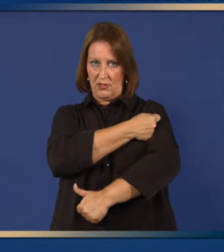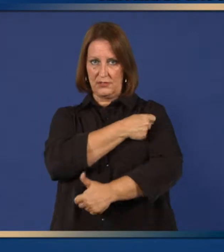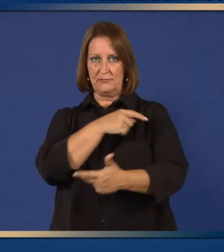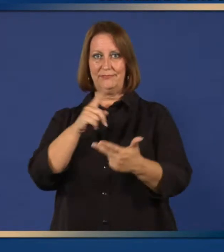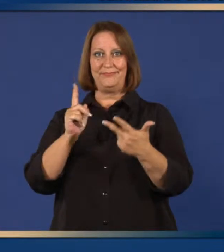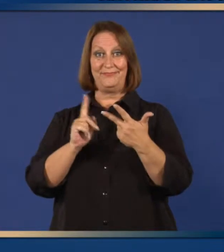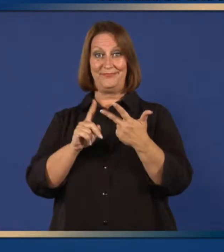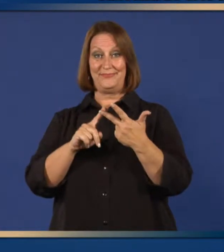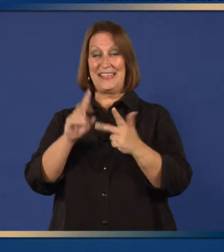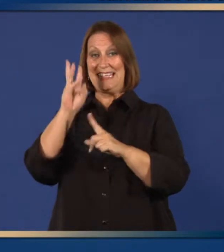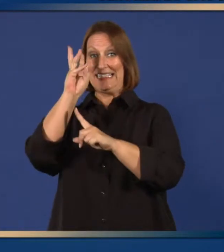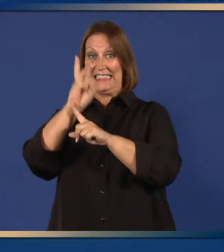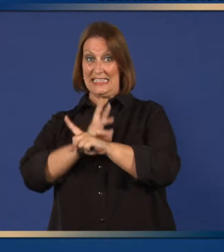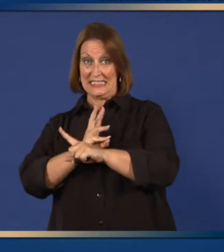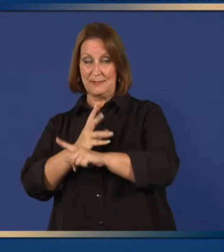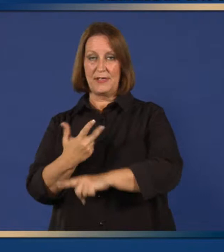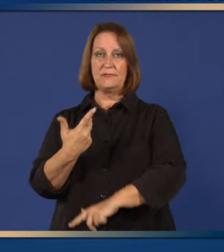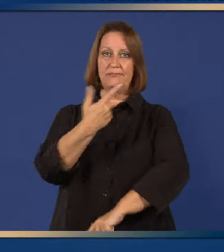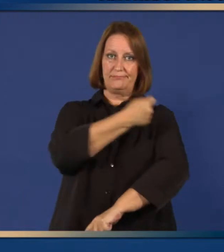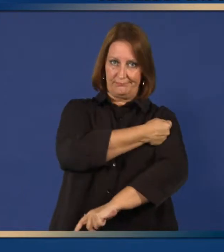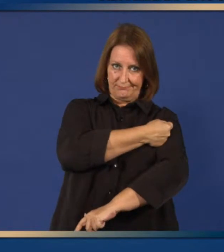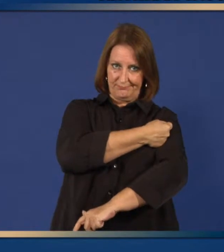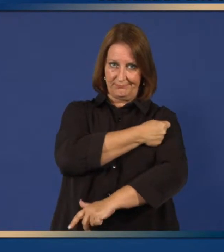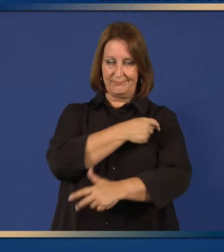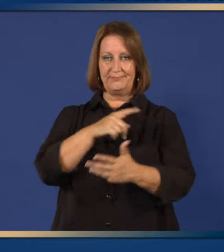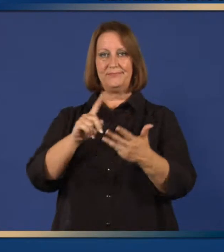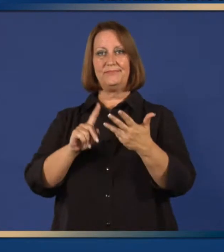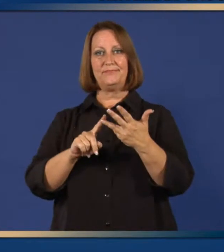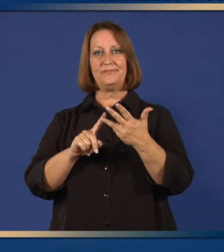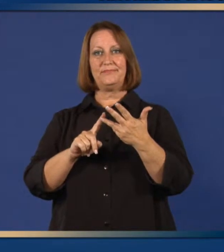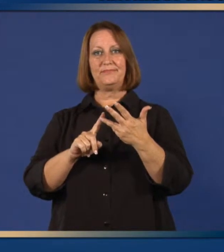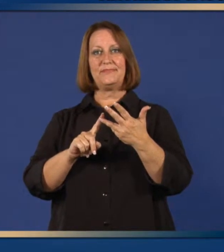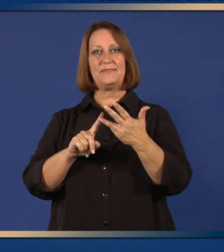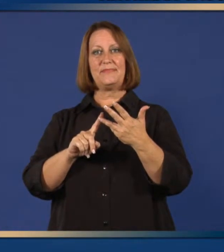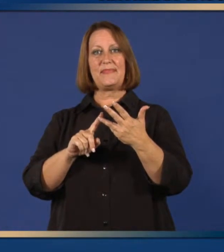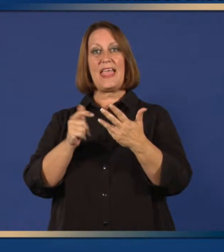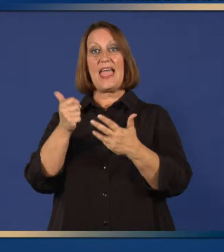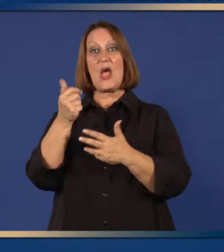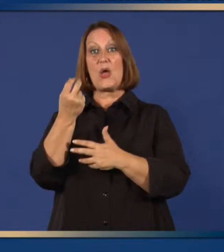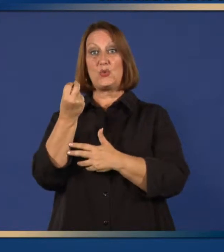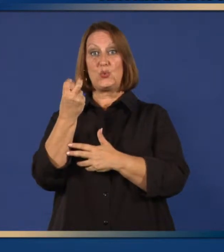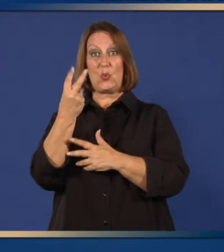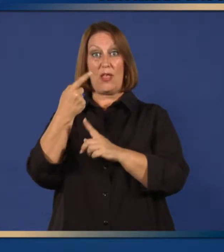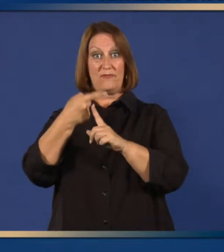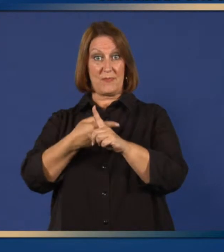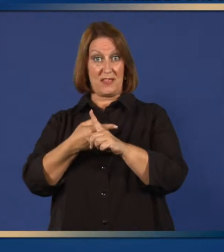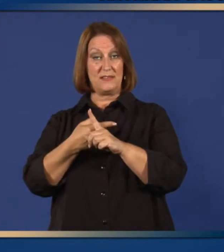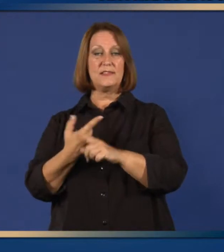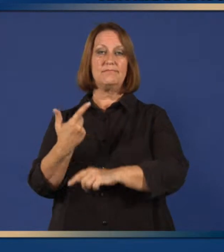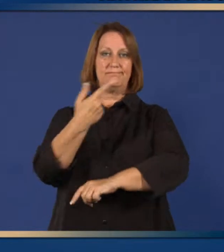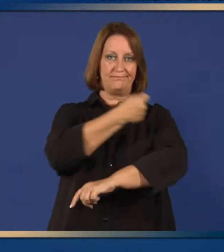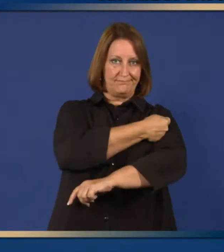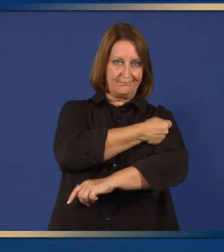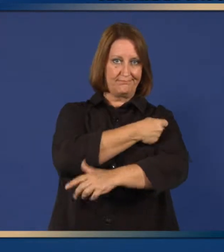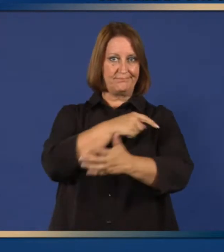is identified, and the remaining doses at 4 weeks and